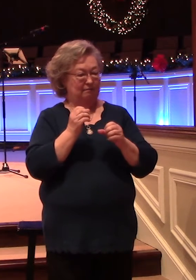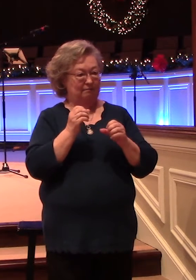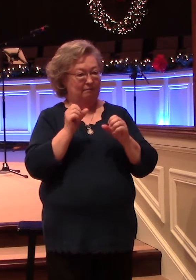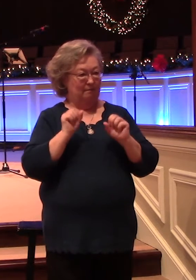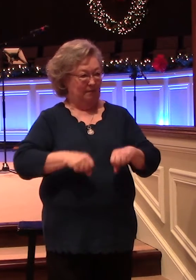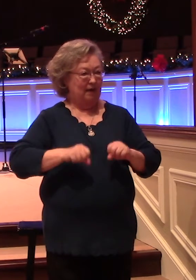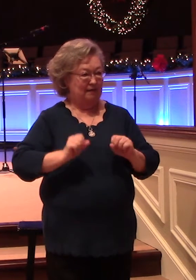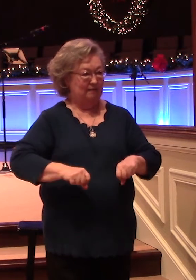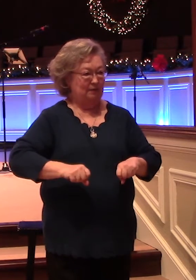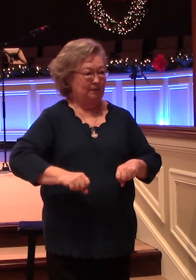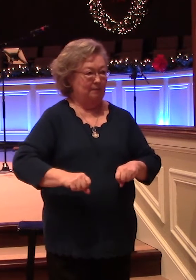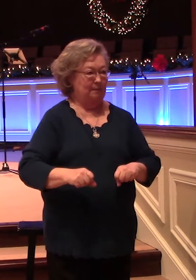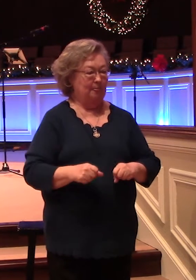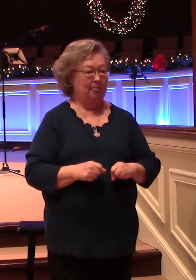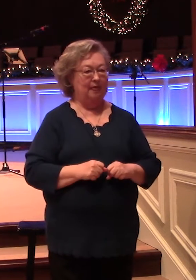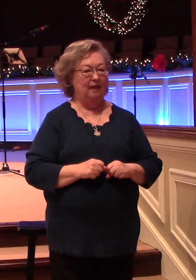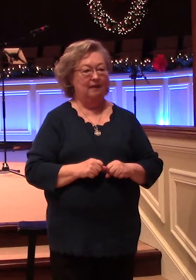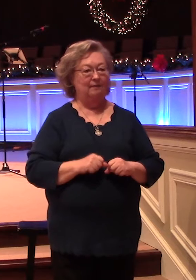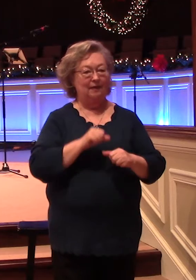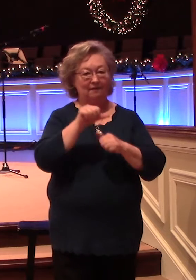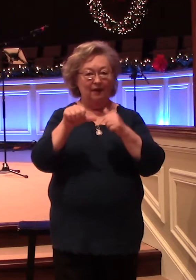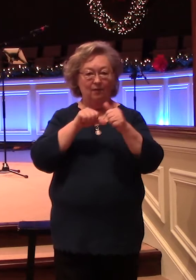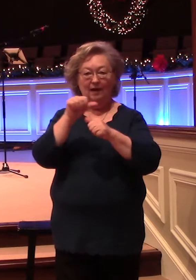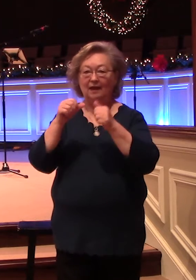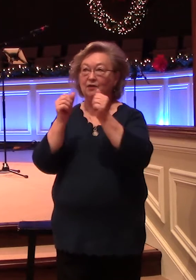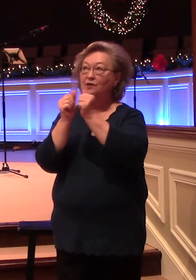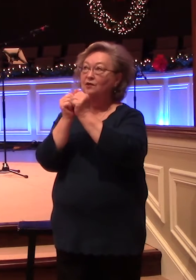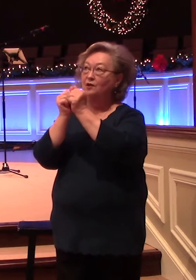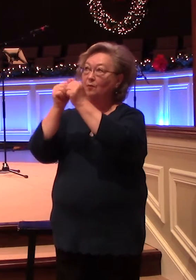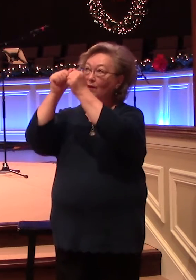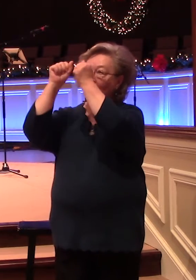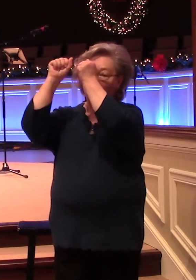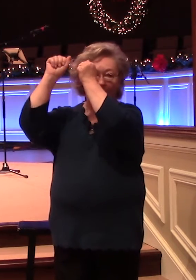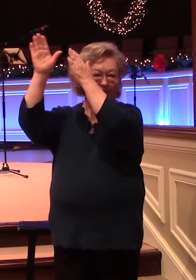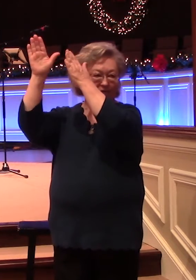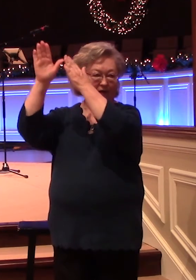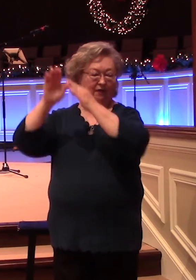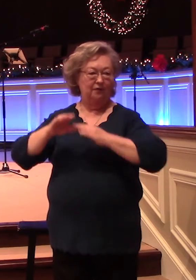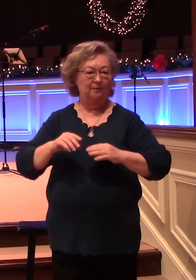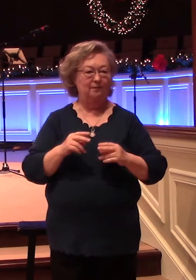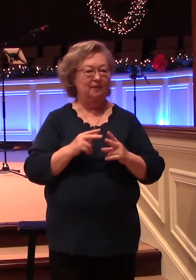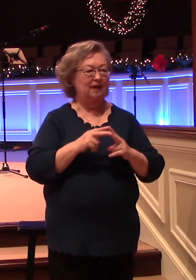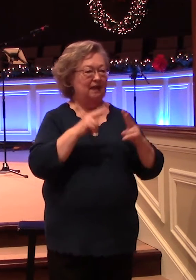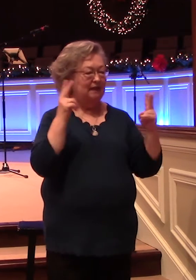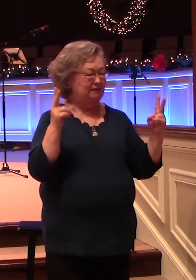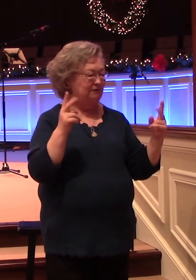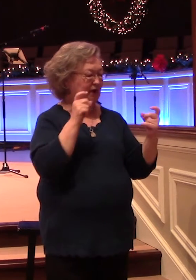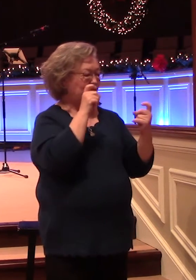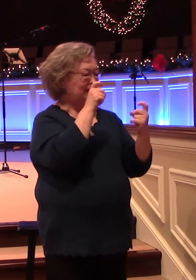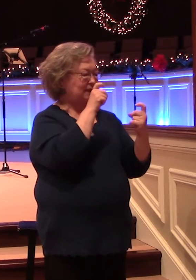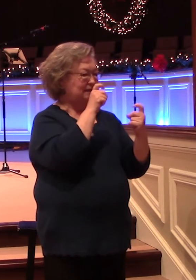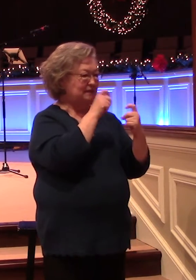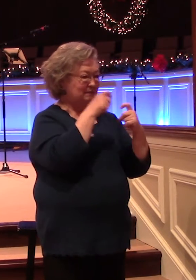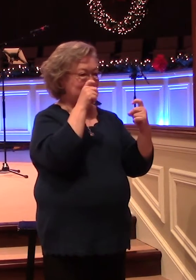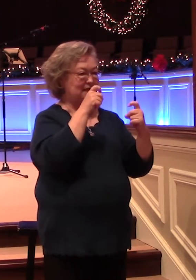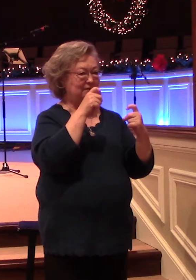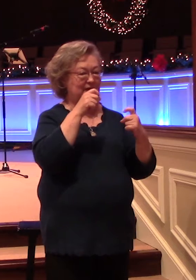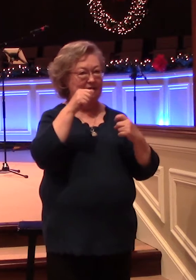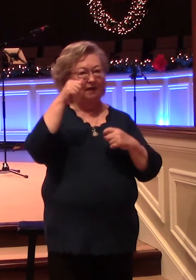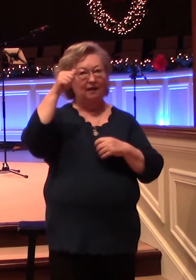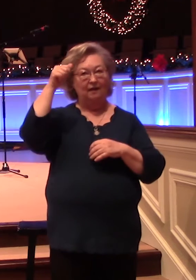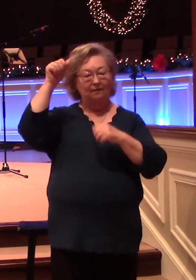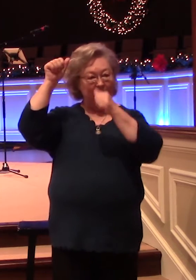And it is very specific. The Father loves the Son. The Son loves the Spirit. The Spirit loves the Father. The Son loves the